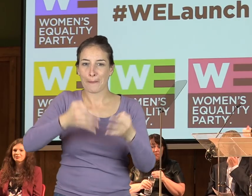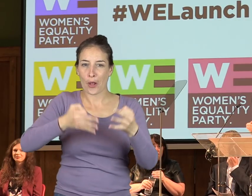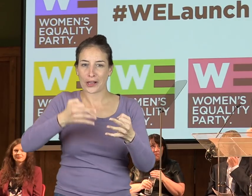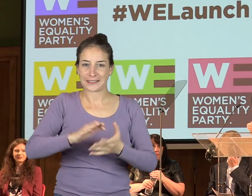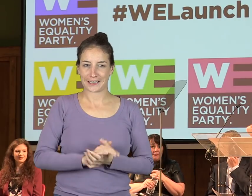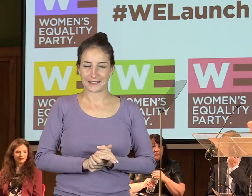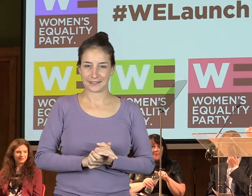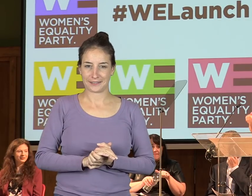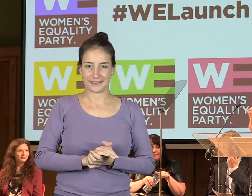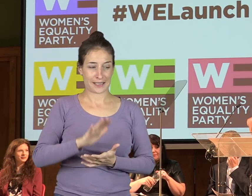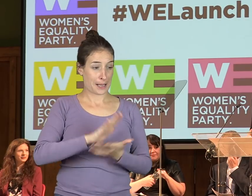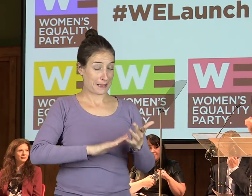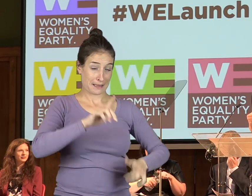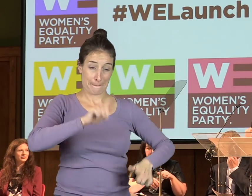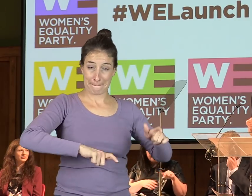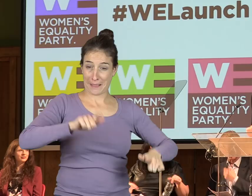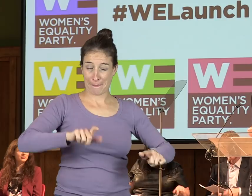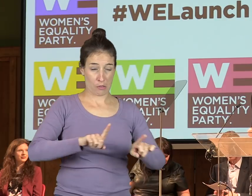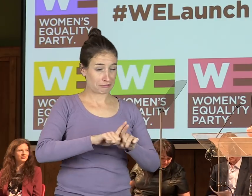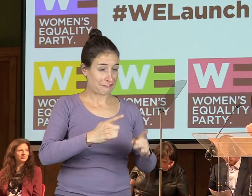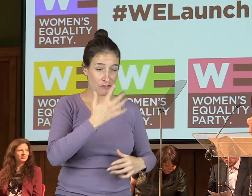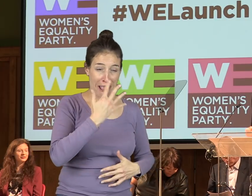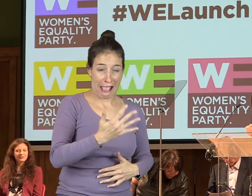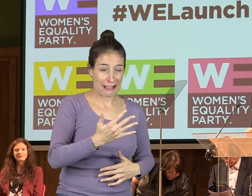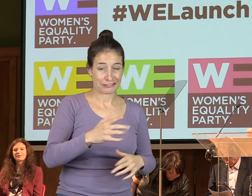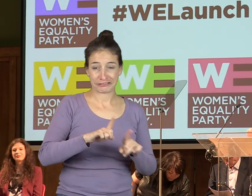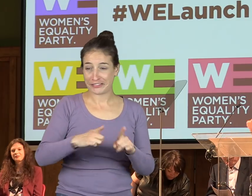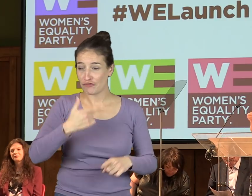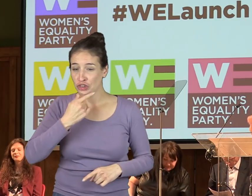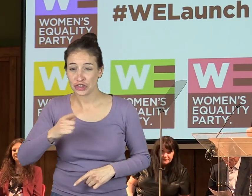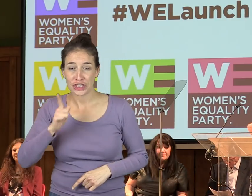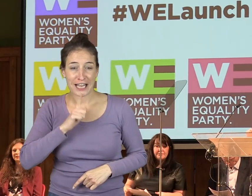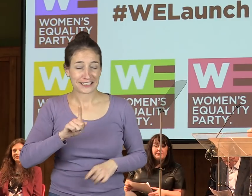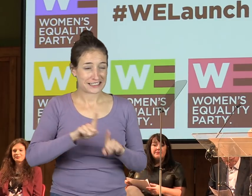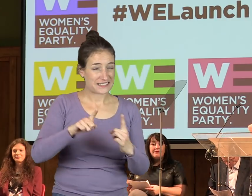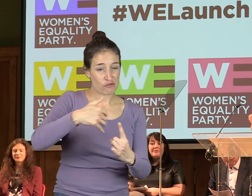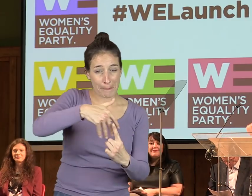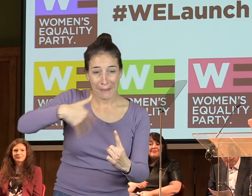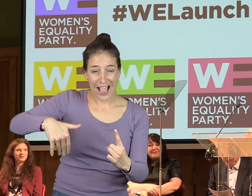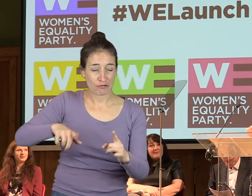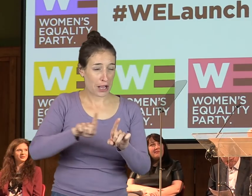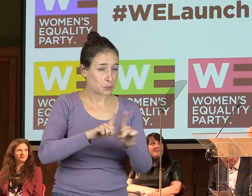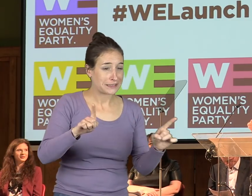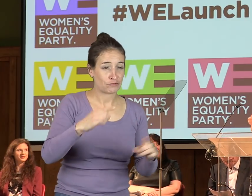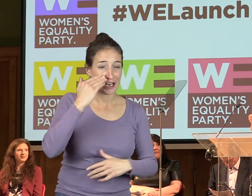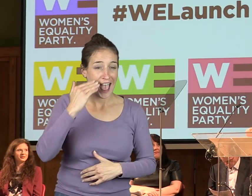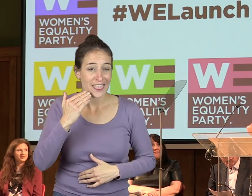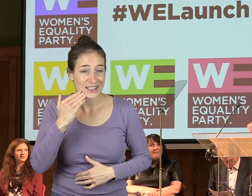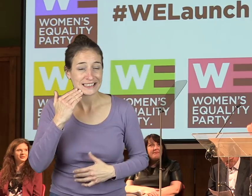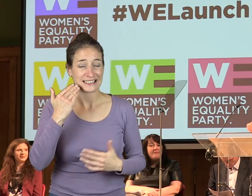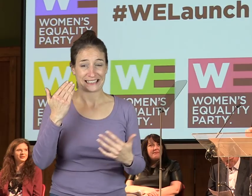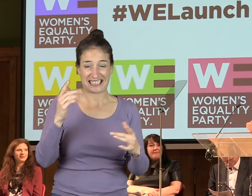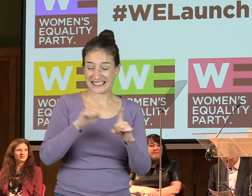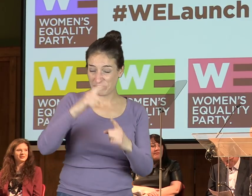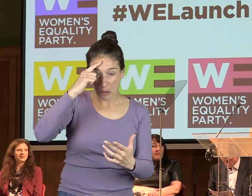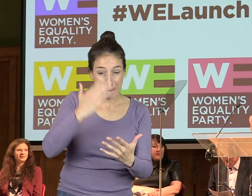A collaboration of people of all genders, ages, backgrounds, ethnicities, beliefs